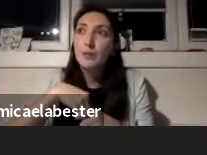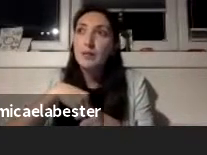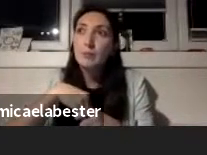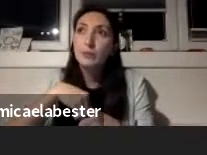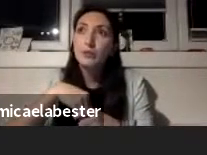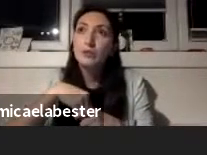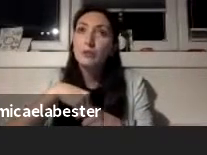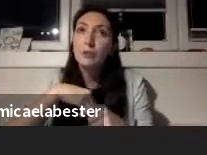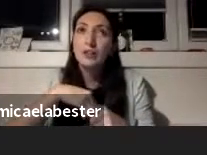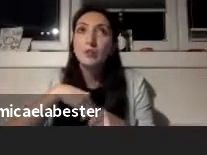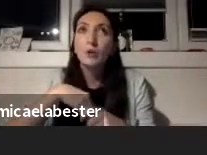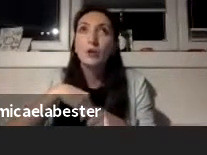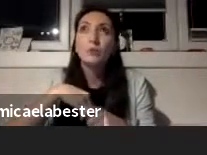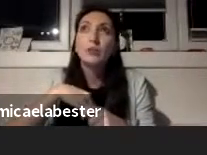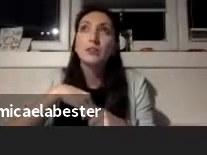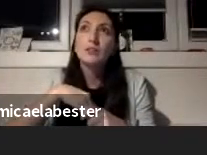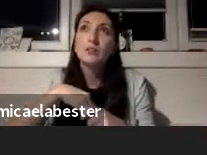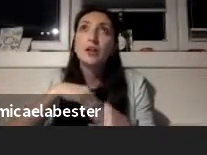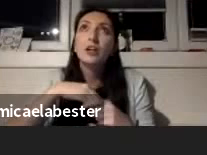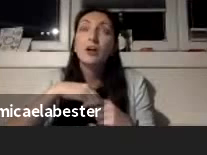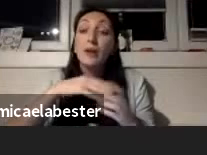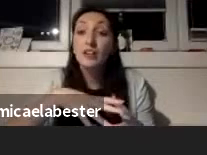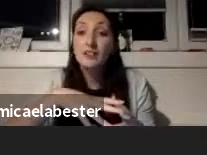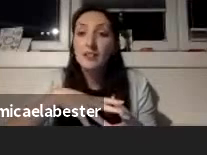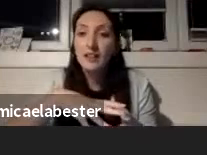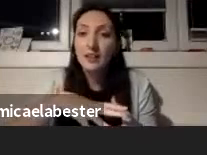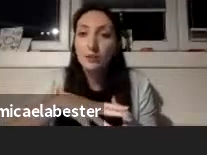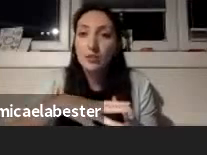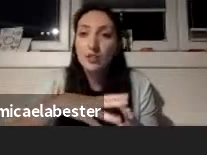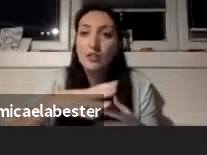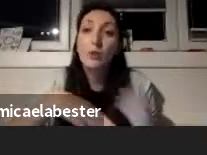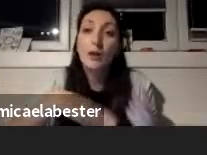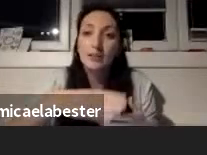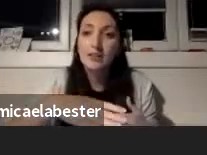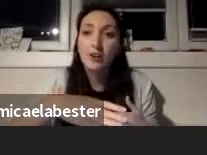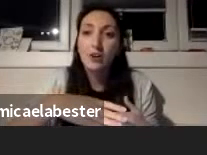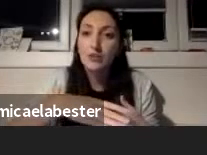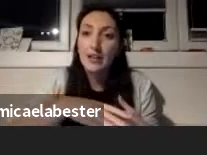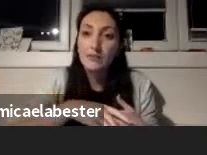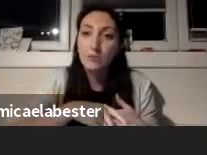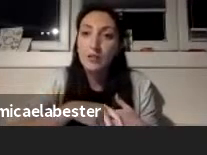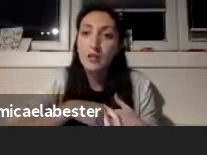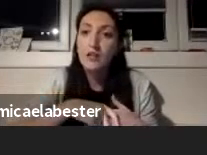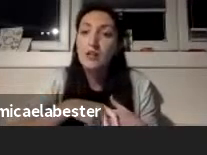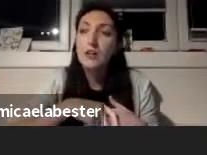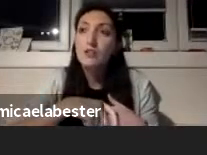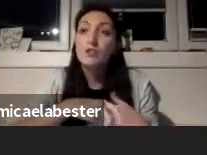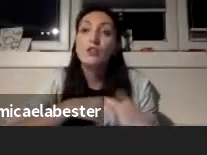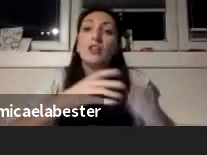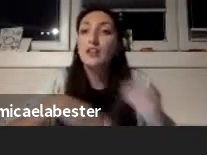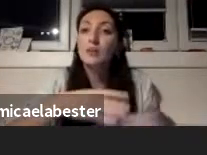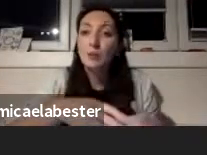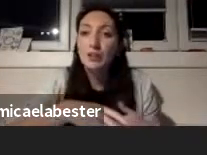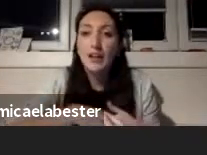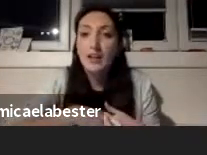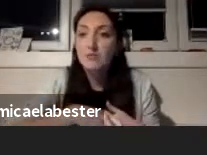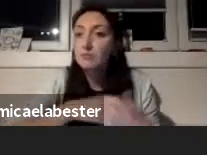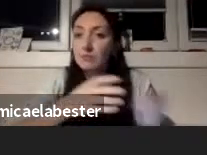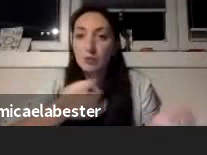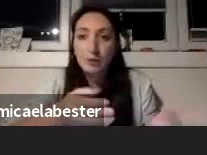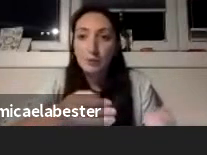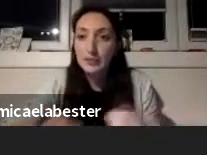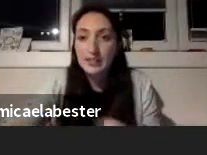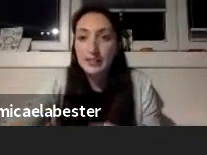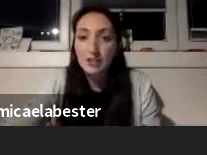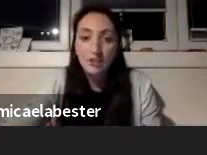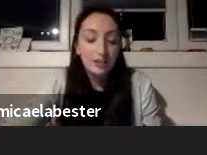deaf people from around the world will learn American Sign Language as well as their own native one so that they can communicate